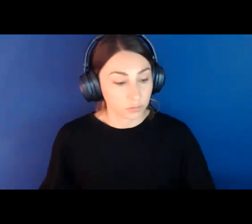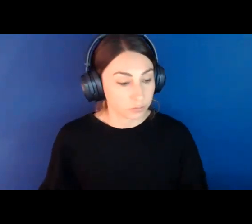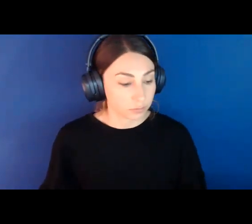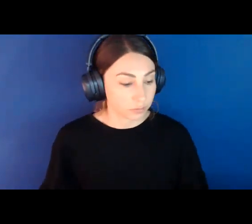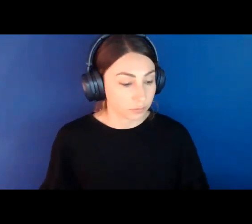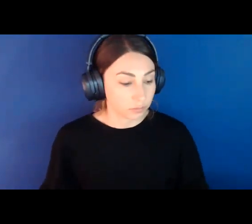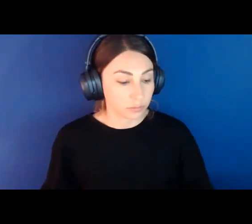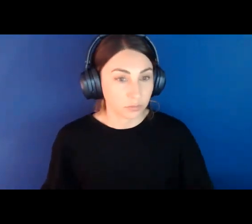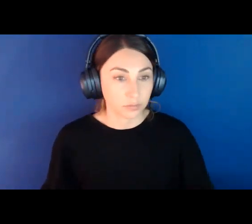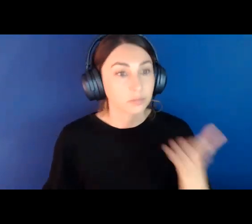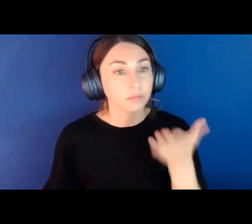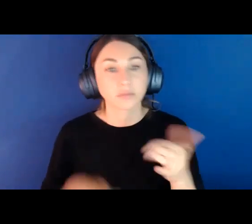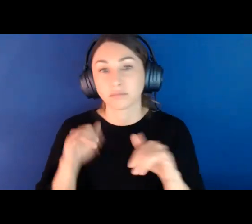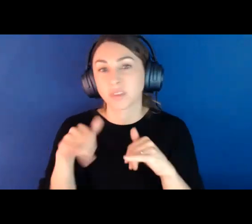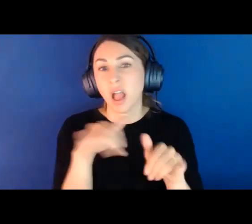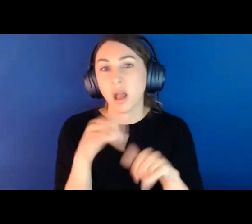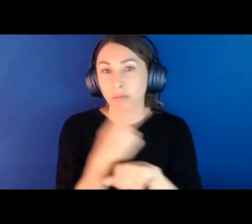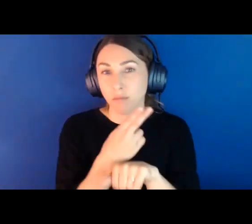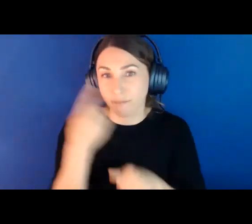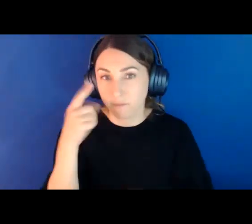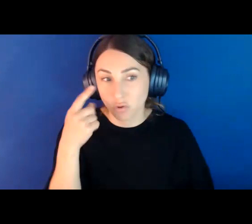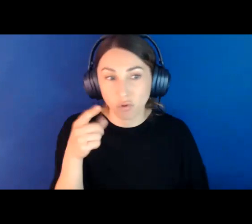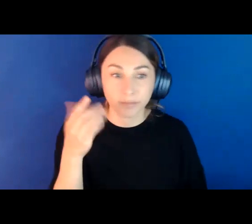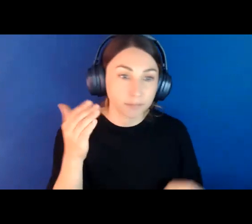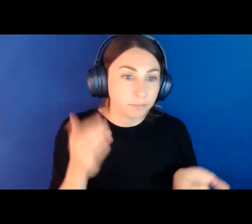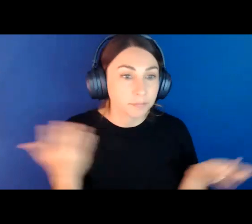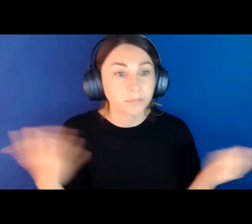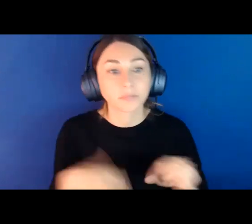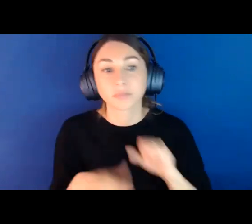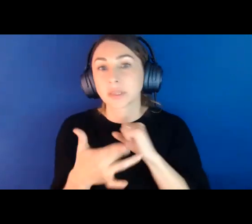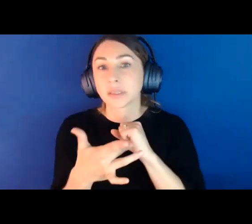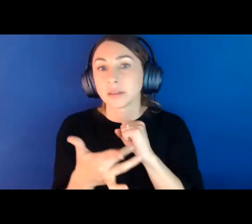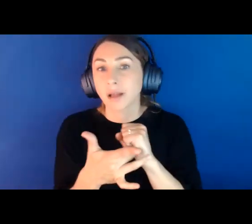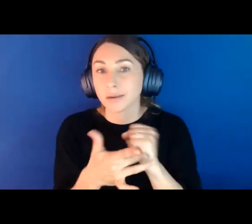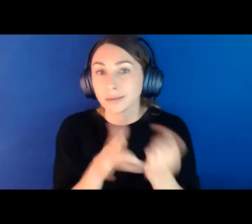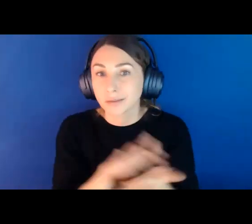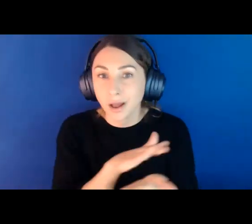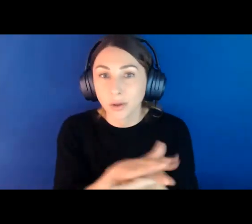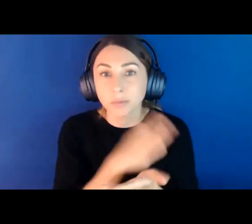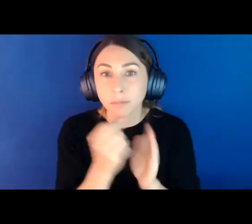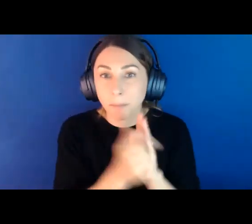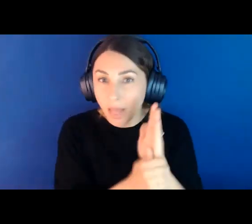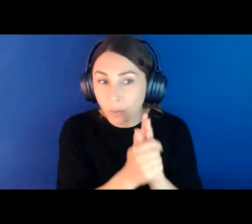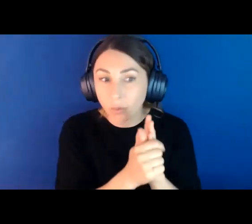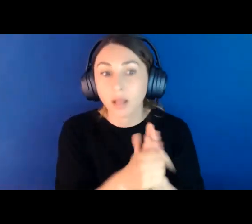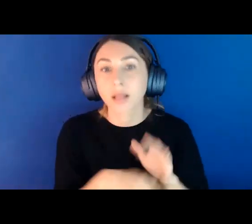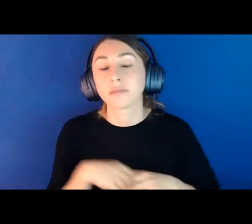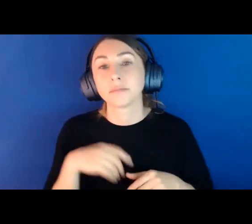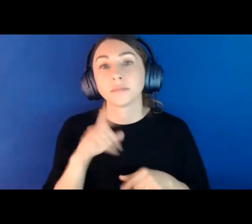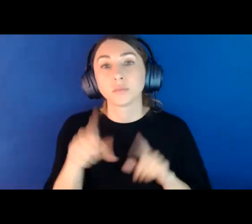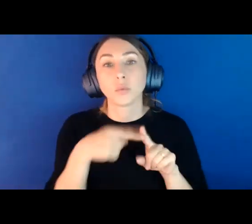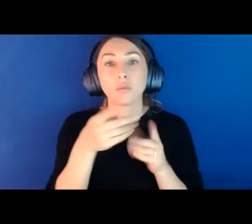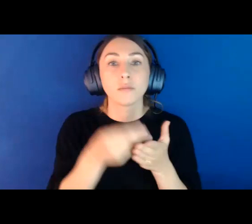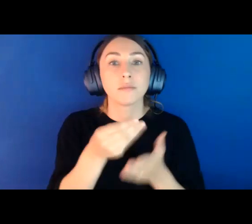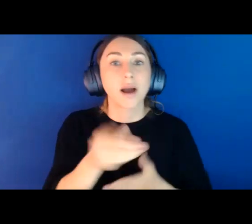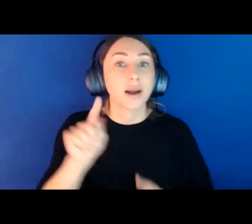Common PDF usages. So PDFs usually are technical documents and manuals. Let's say when you buy a TB, you